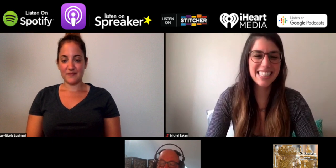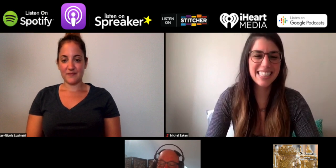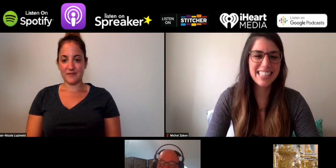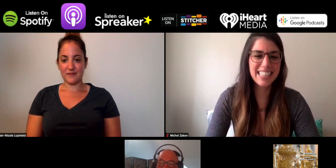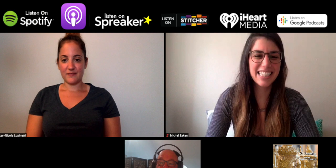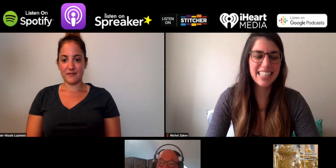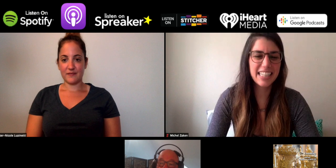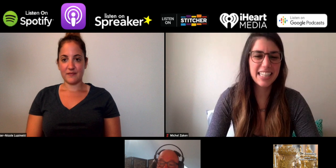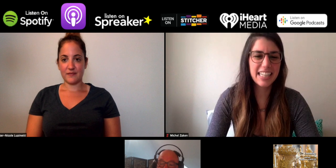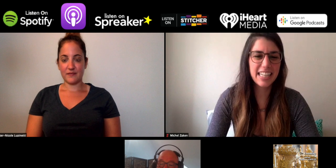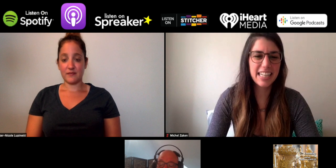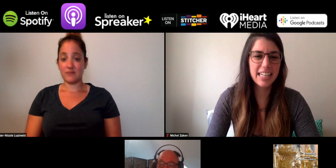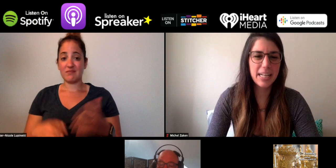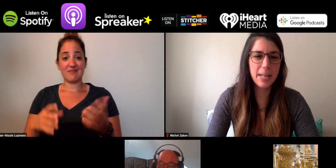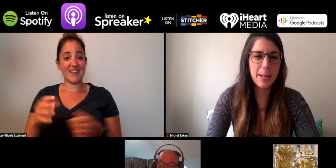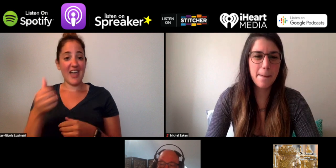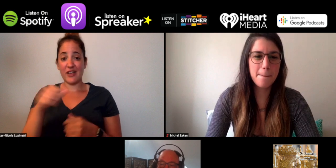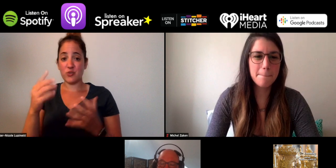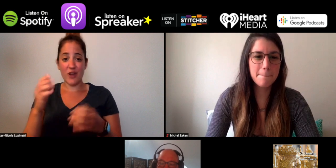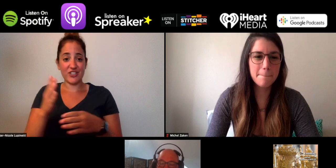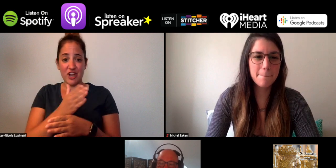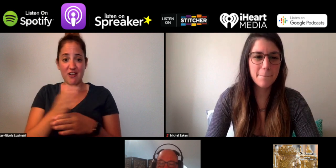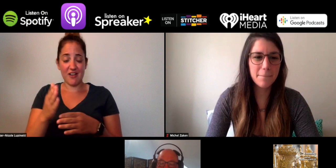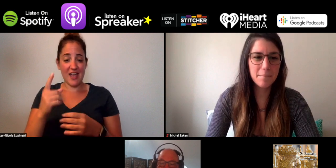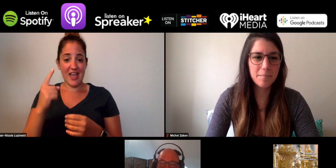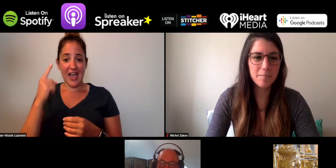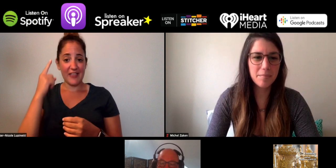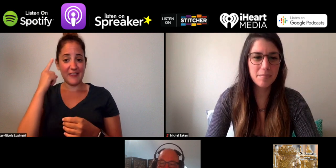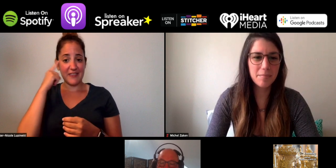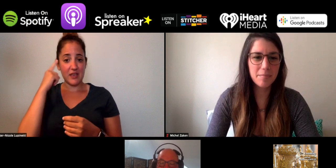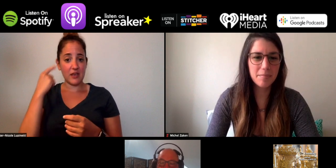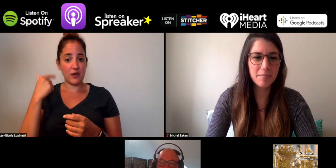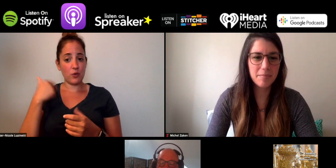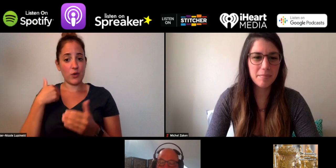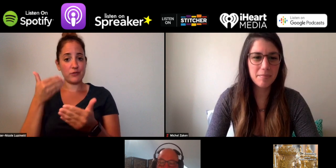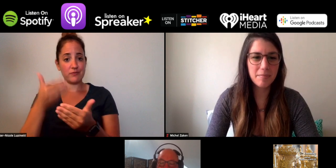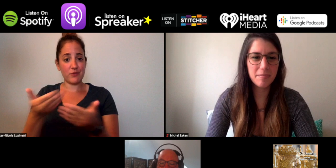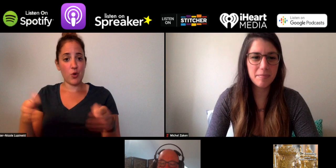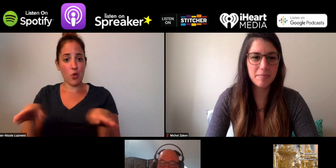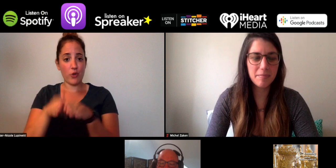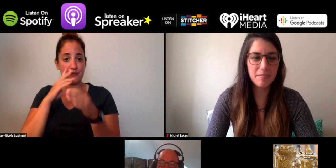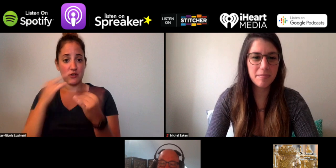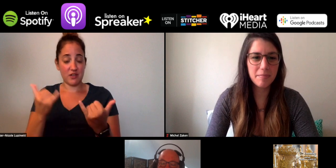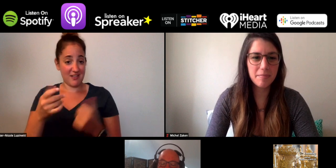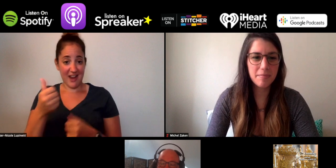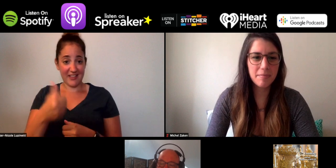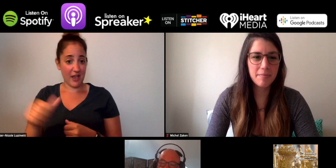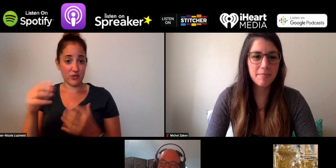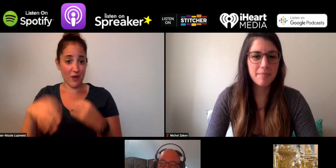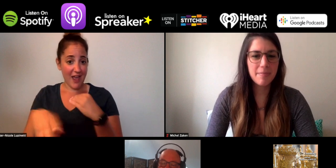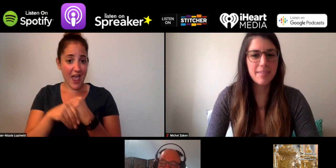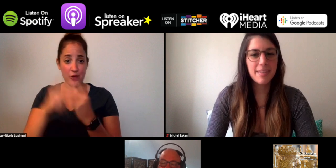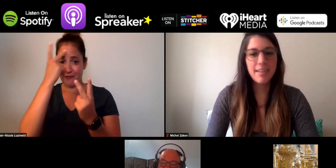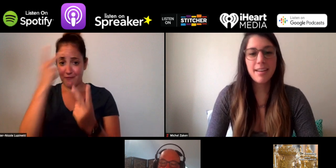So is there anything else you'd like to share? I think we should sort of move towards a close. Is there anything you'd like to